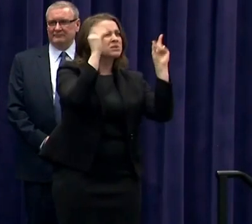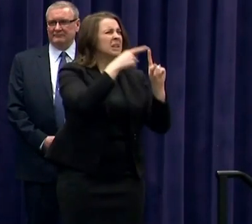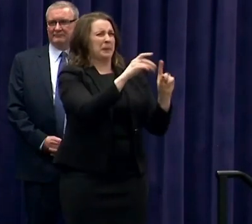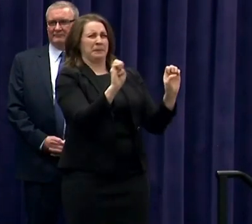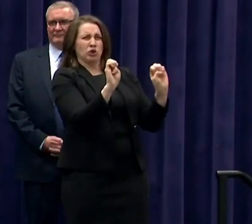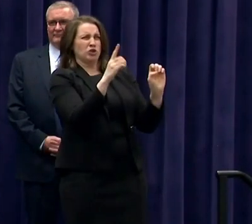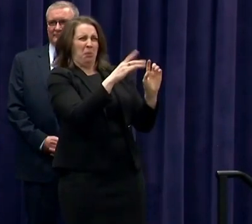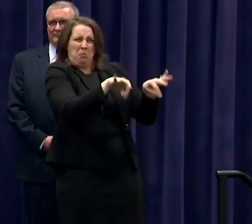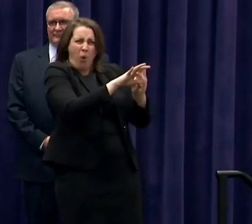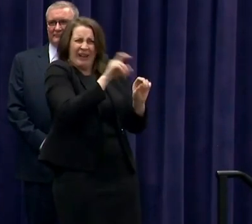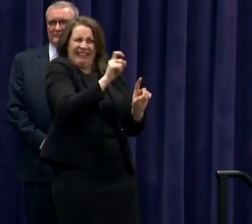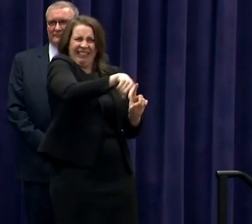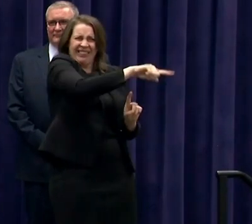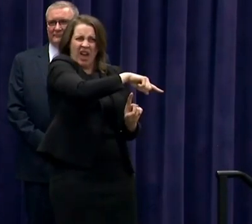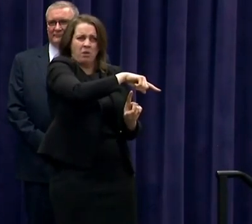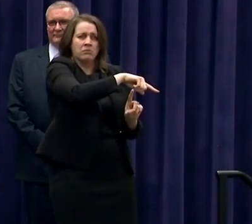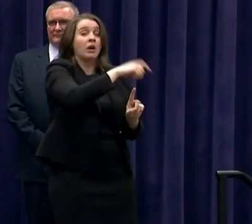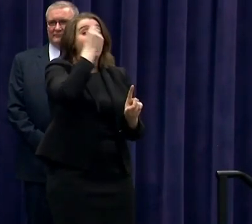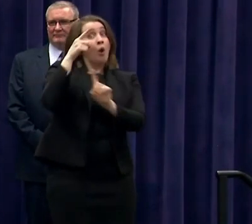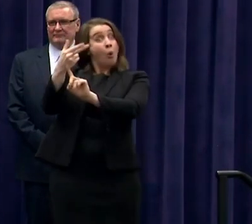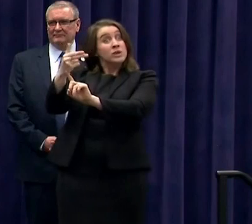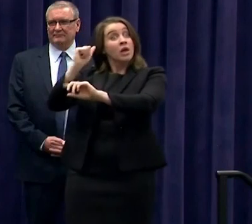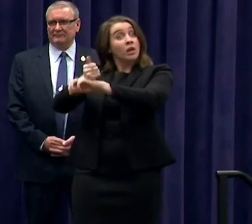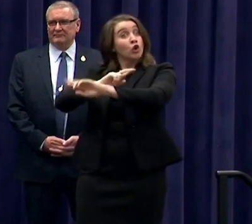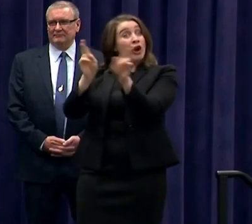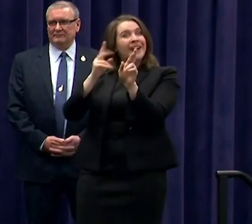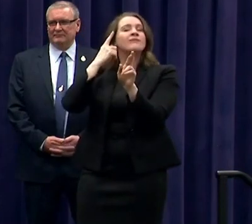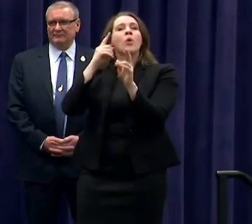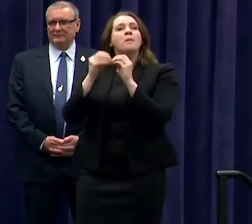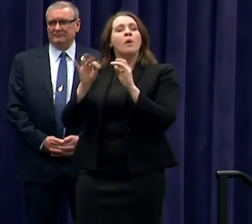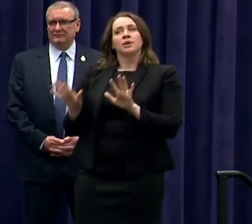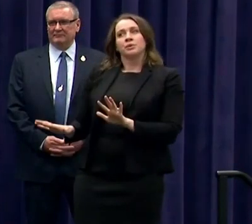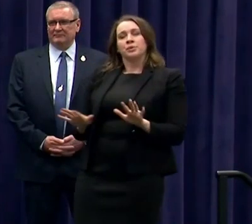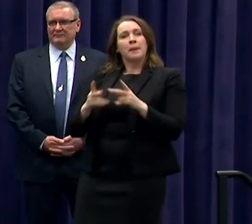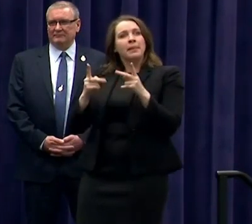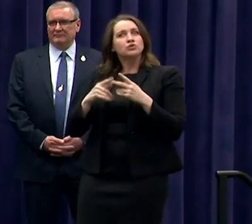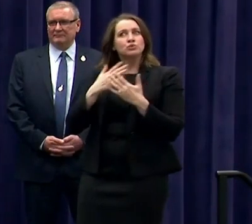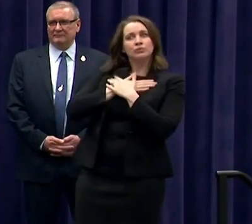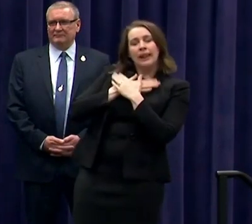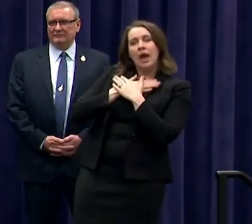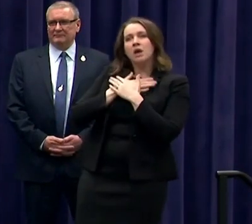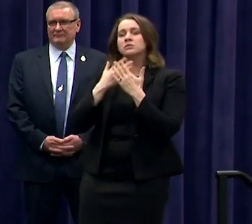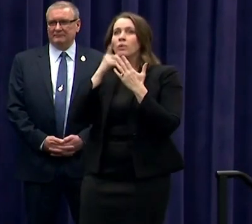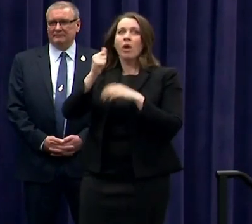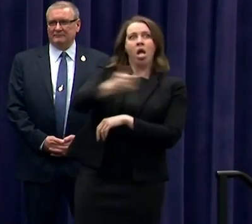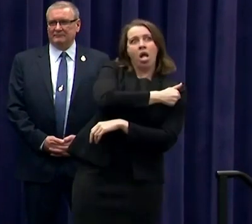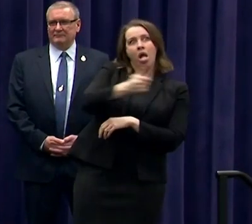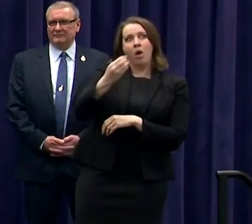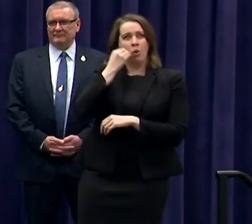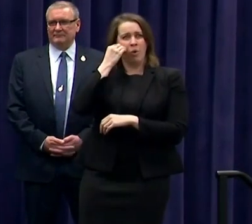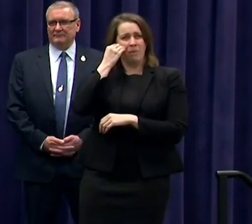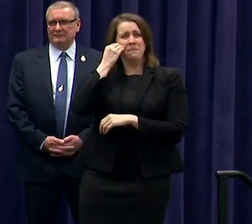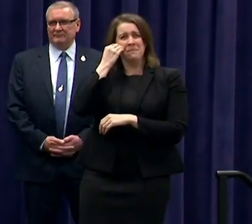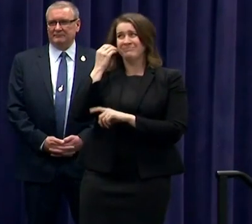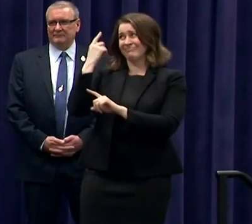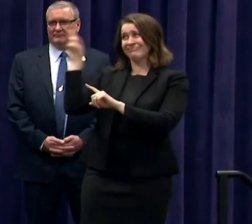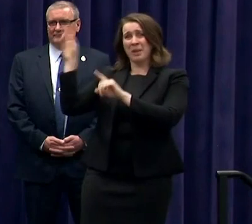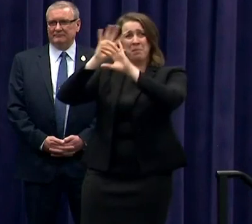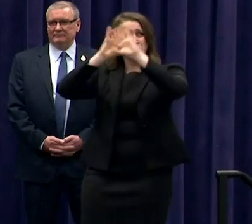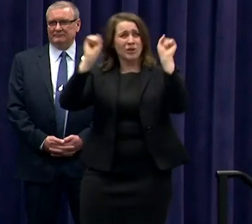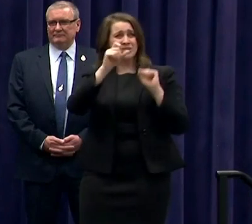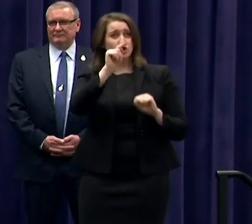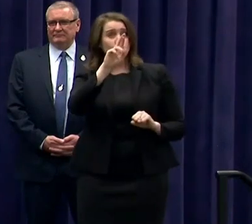really for respite for them. As President Tracy said, and I think President Graham said, they're working incredible hours, and we